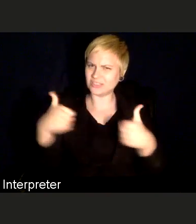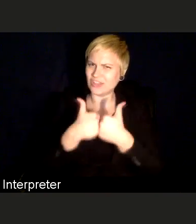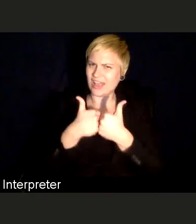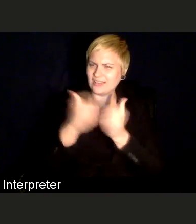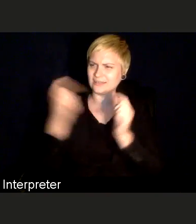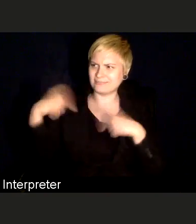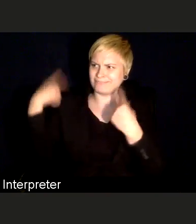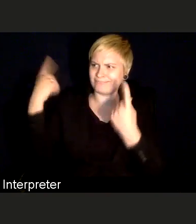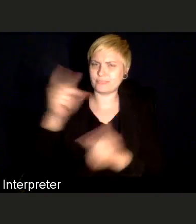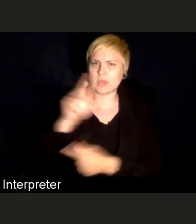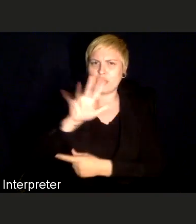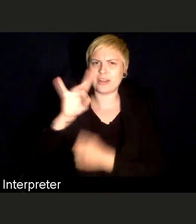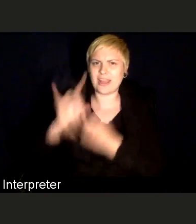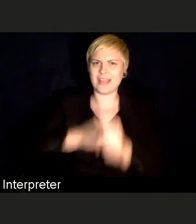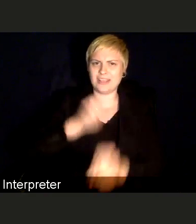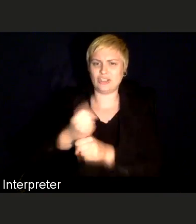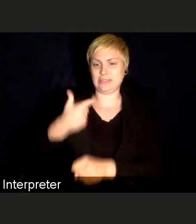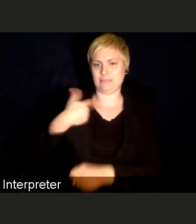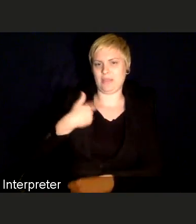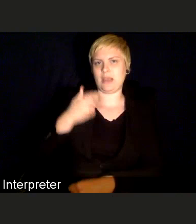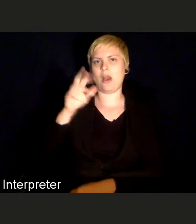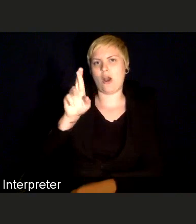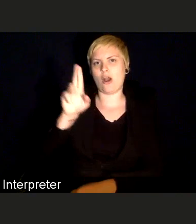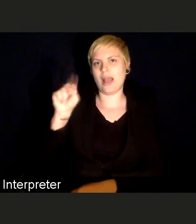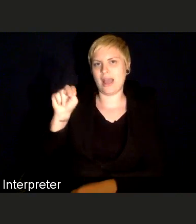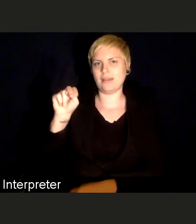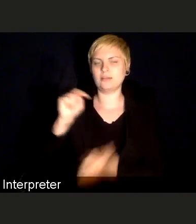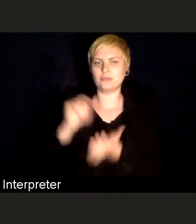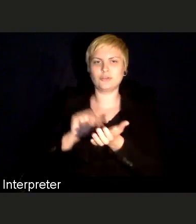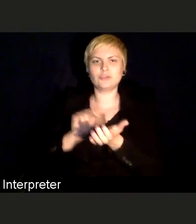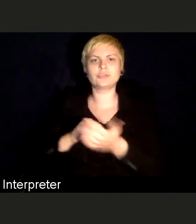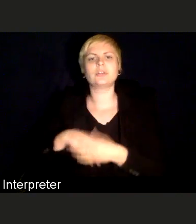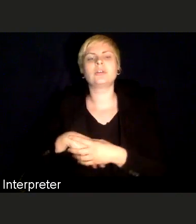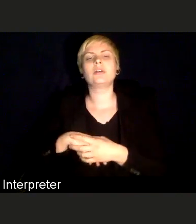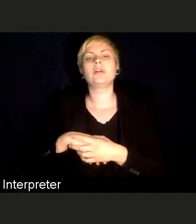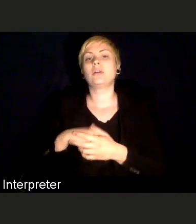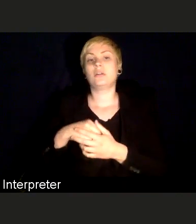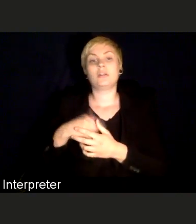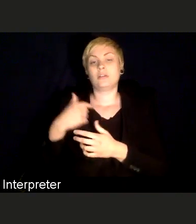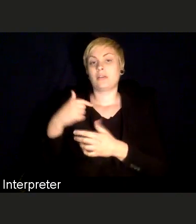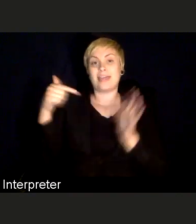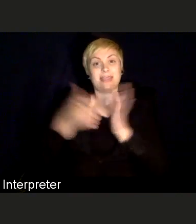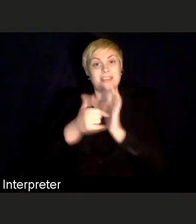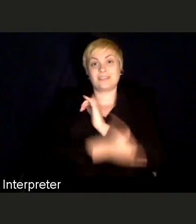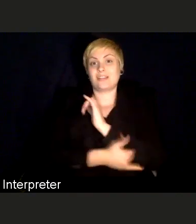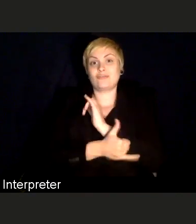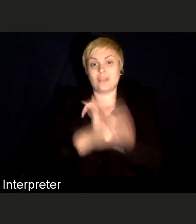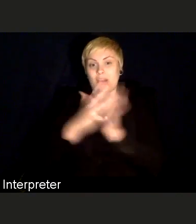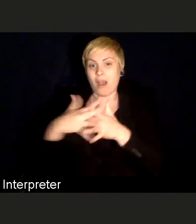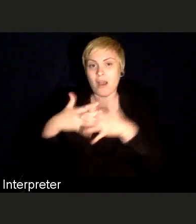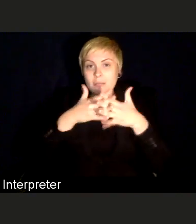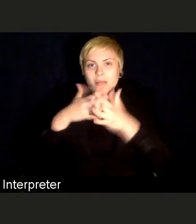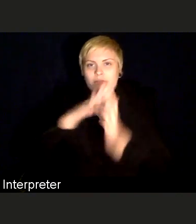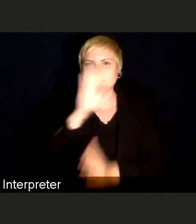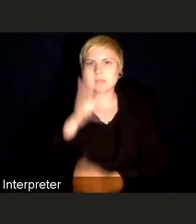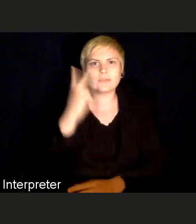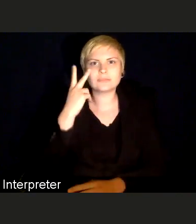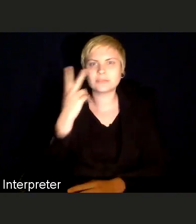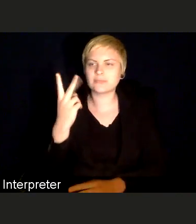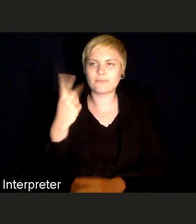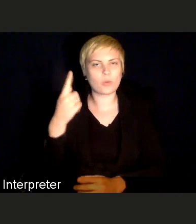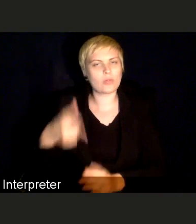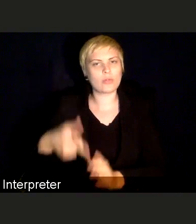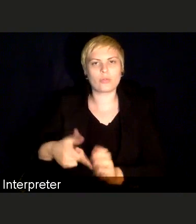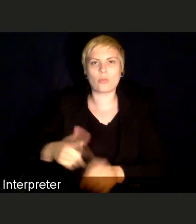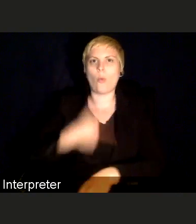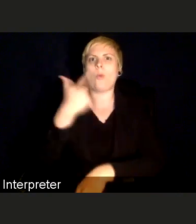years as a registered nurse. It's something that we as a country have not really ever seen or had for a very, very long time, if